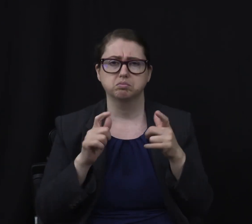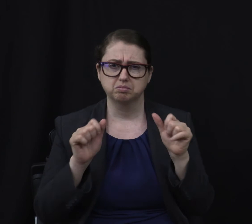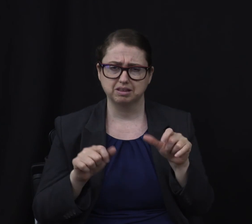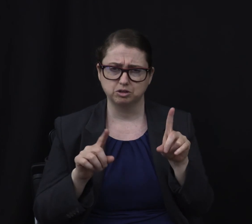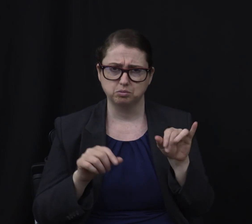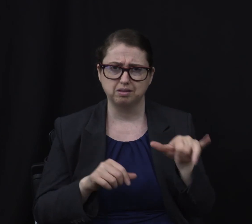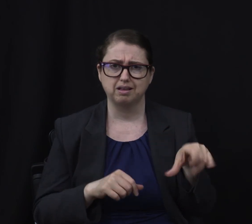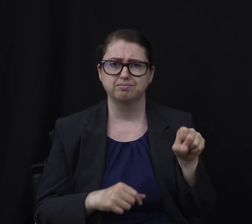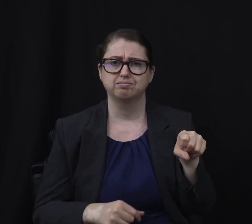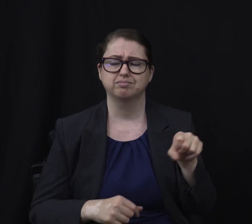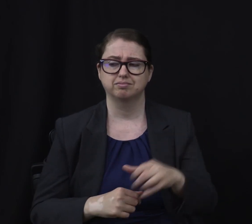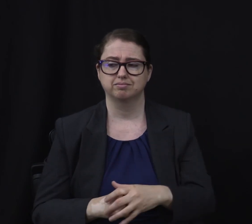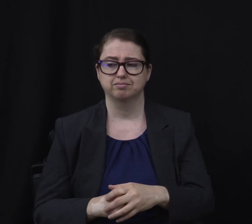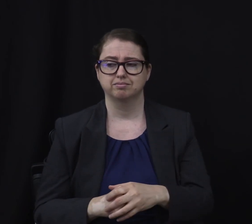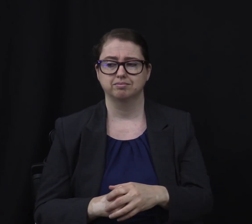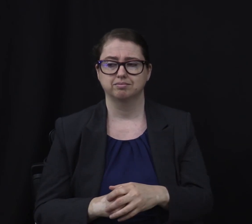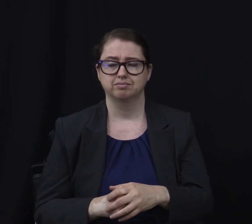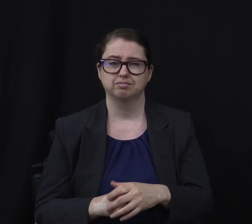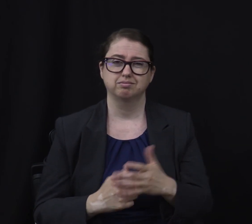within reason.